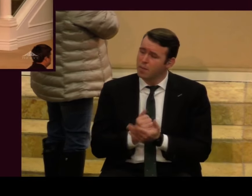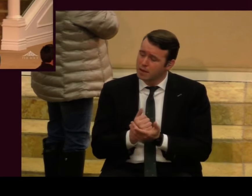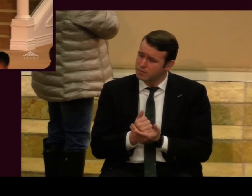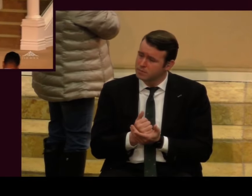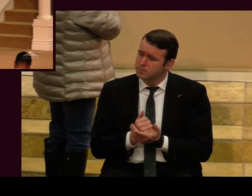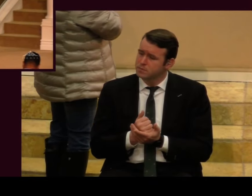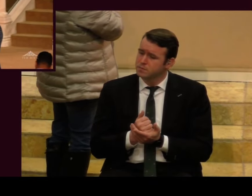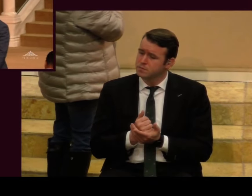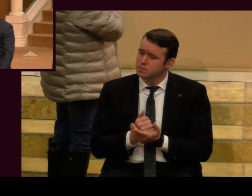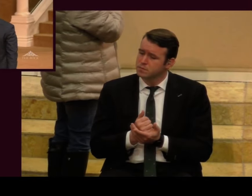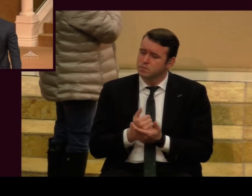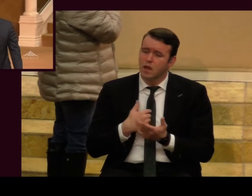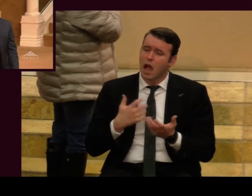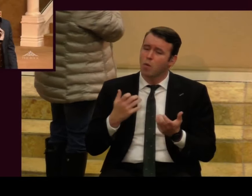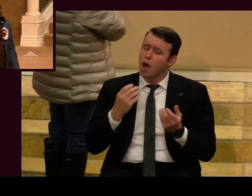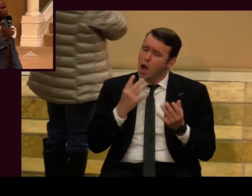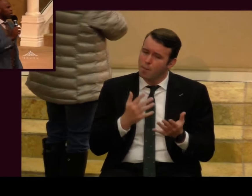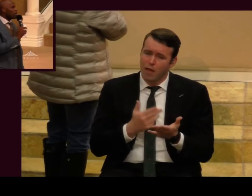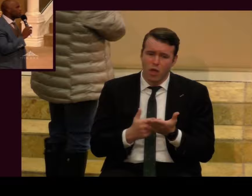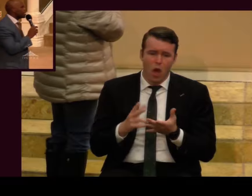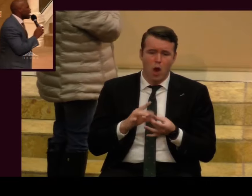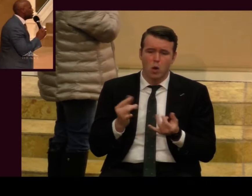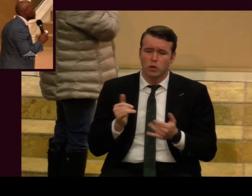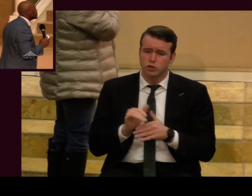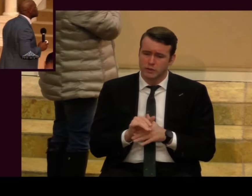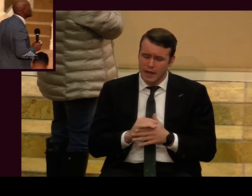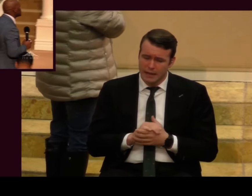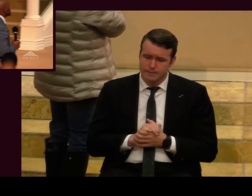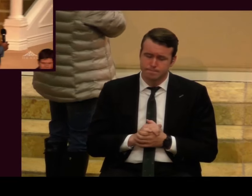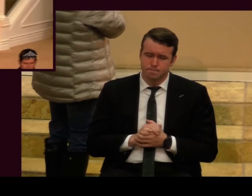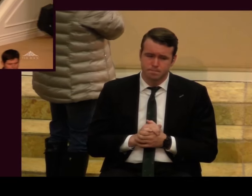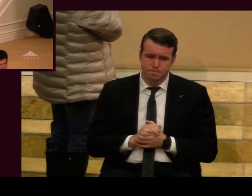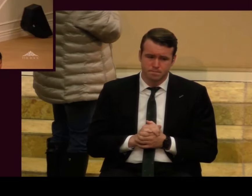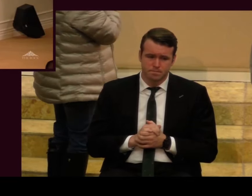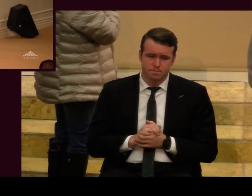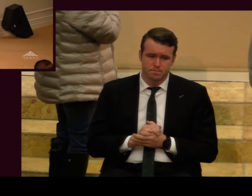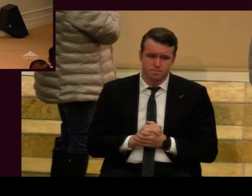Amen. I just want to obey the Holy Ghost tonight.